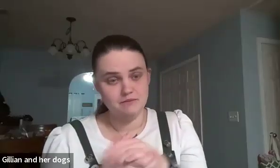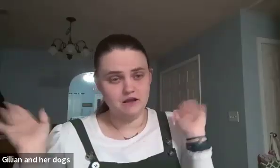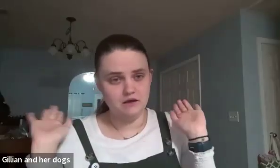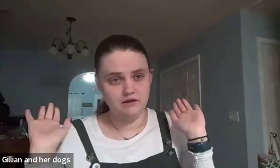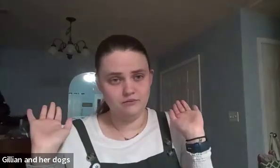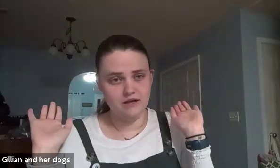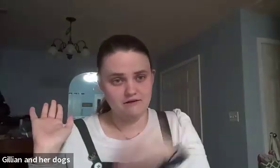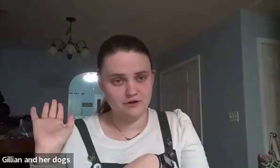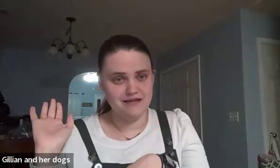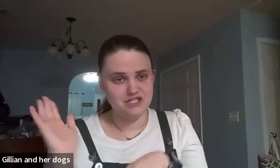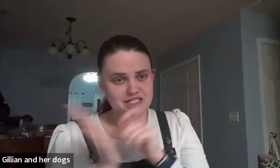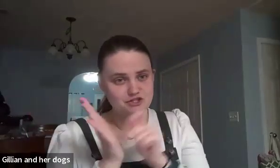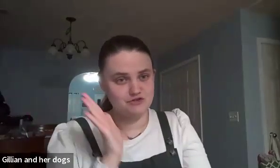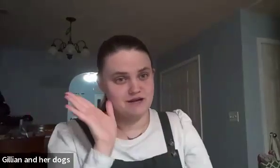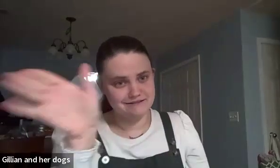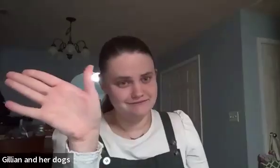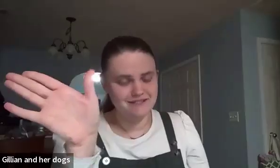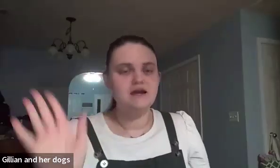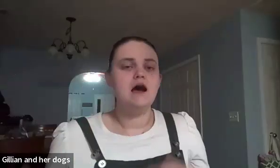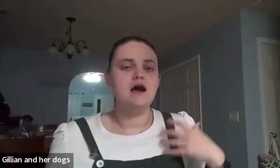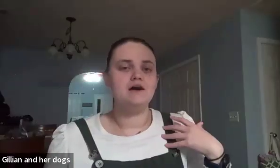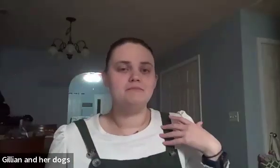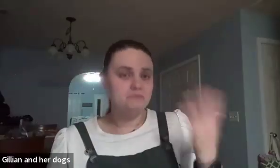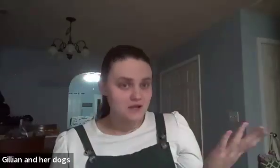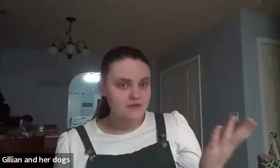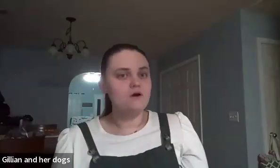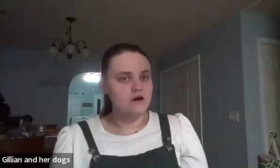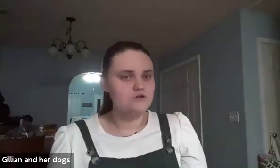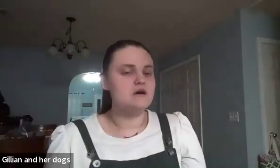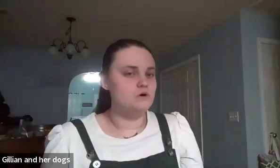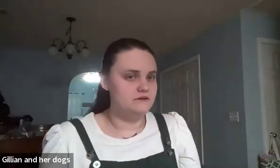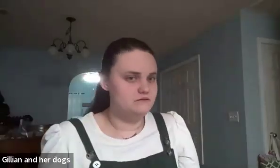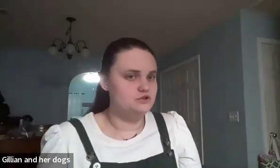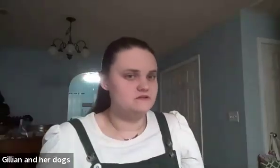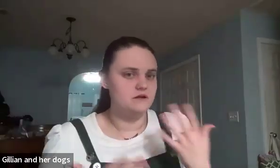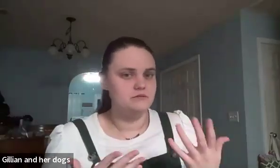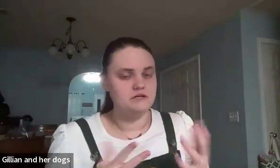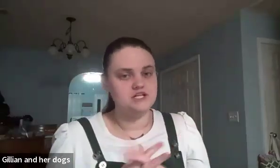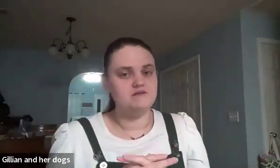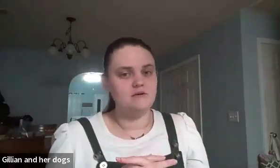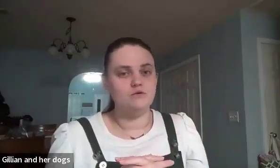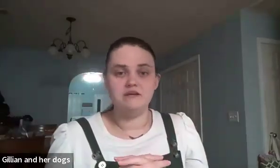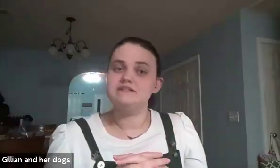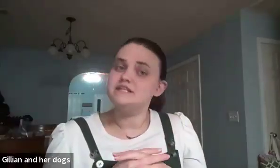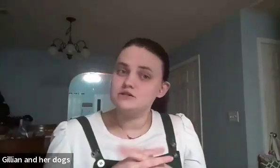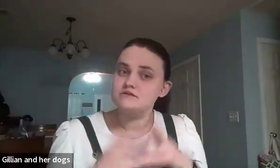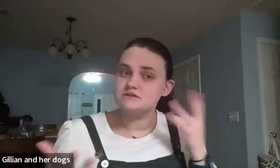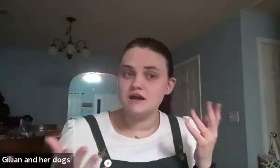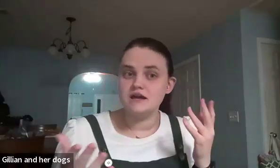to be like, "Ah, whatever, it's just easier to write." But there are those that will be usually very appreciative and will even teach you a few